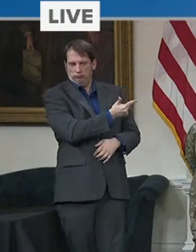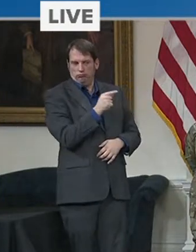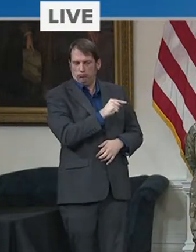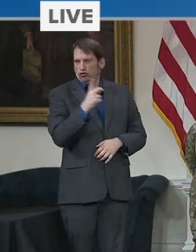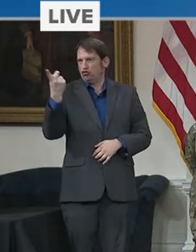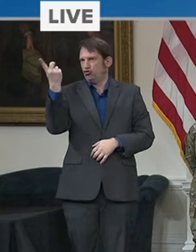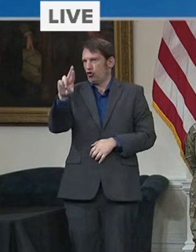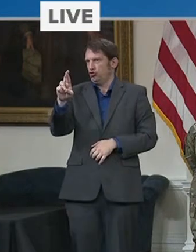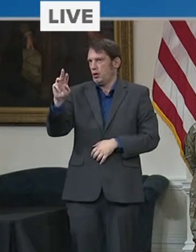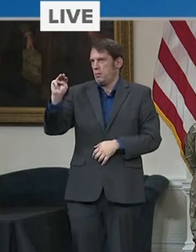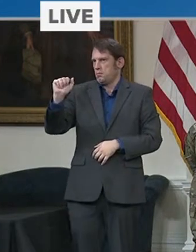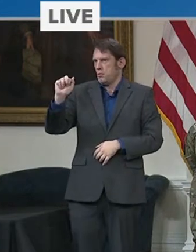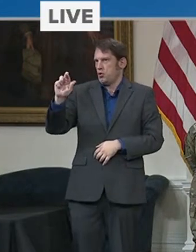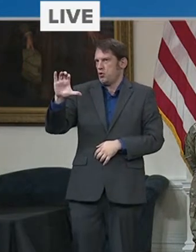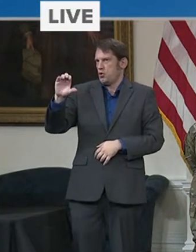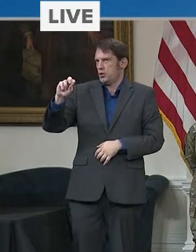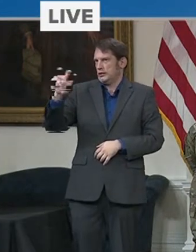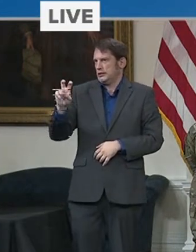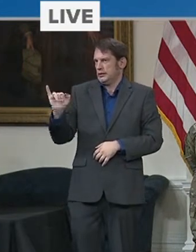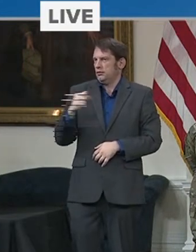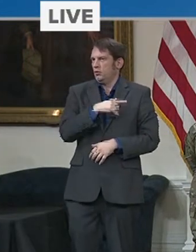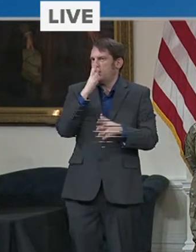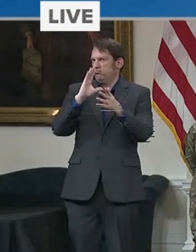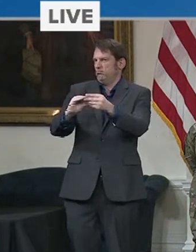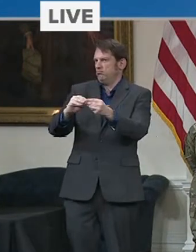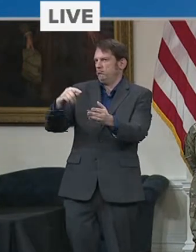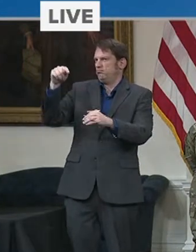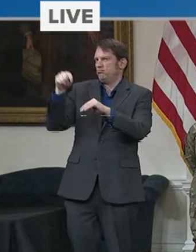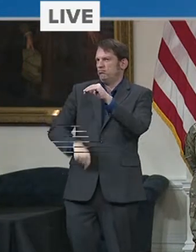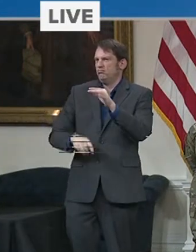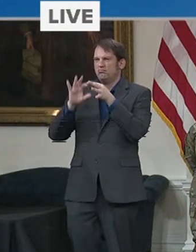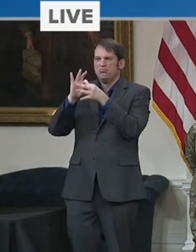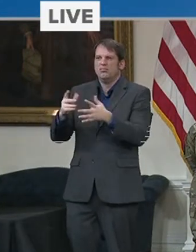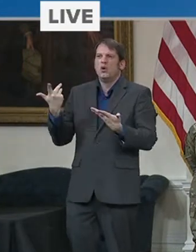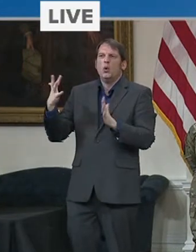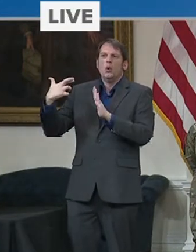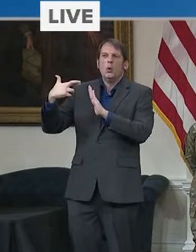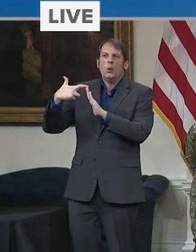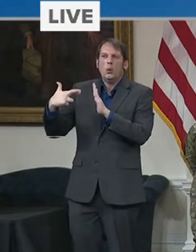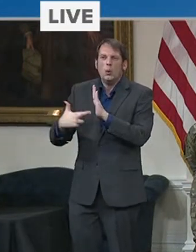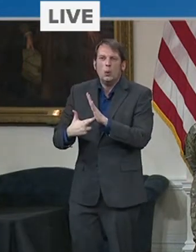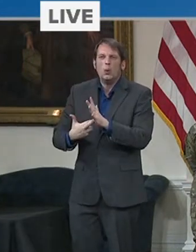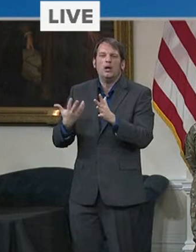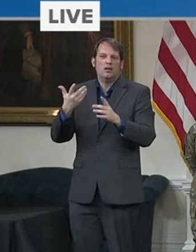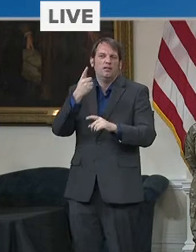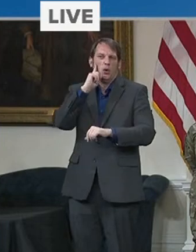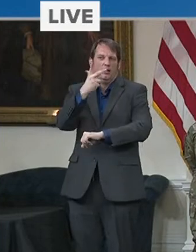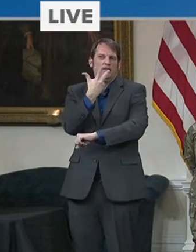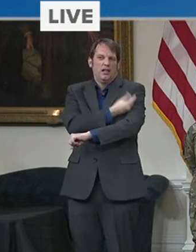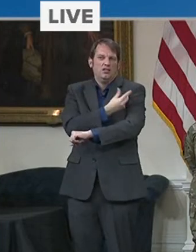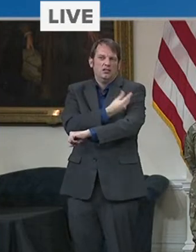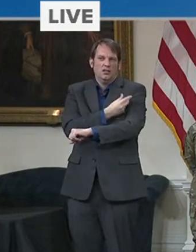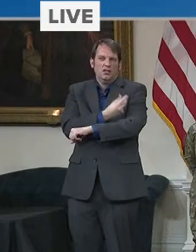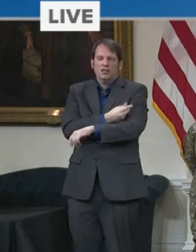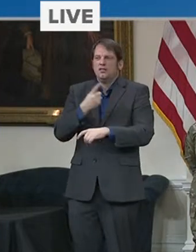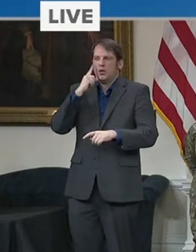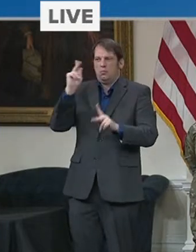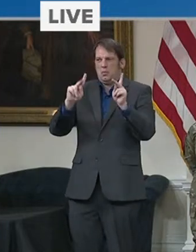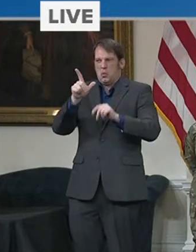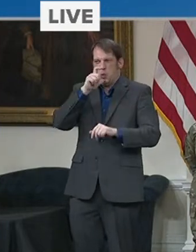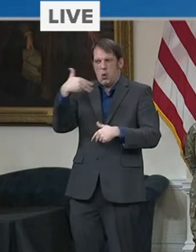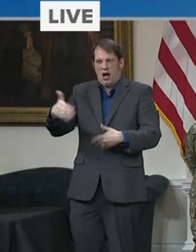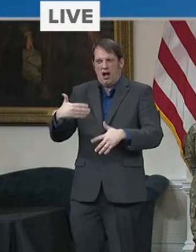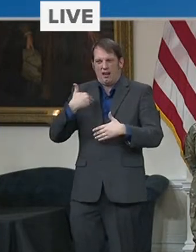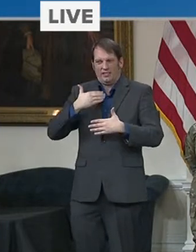for immunocompromised populations, and then we'll turn it over to Secretary Schrader to discuss the upcoming mass vaccination